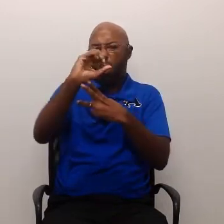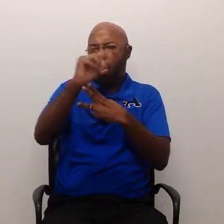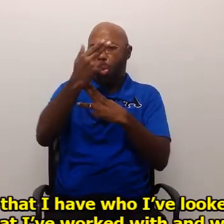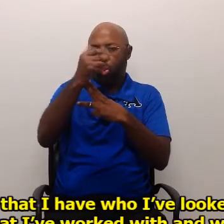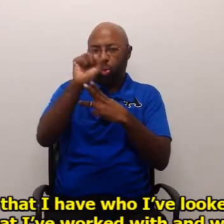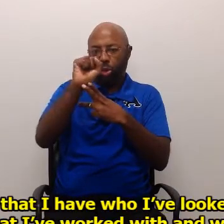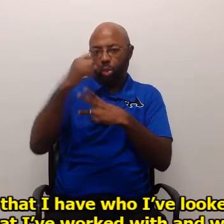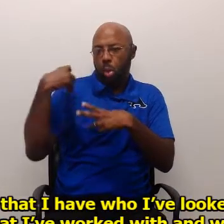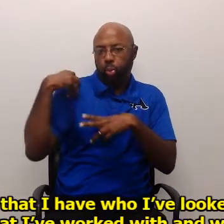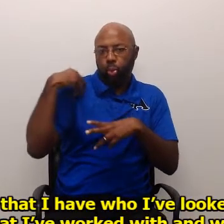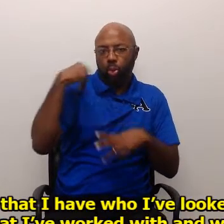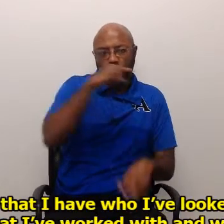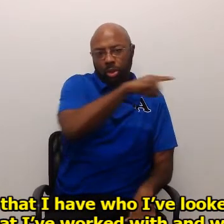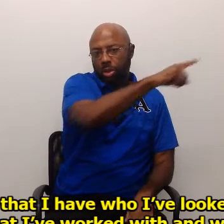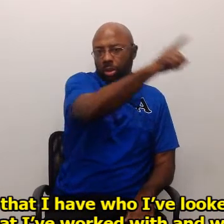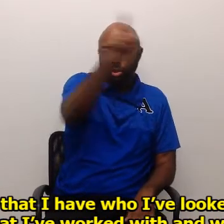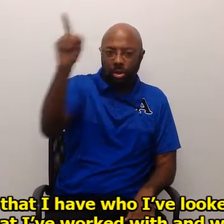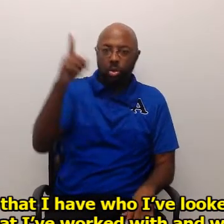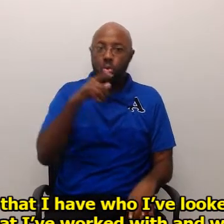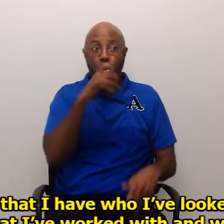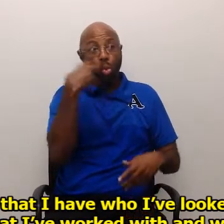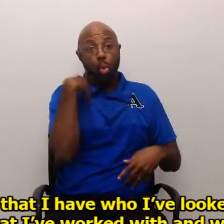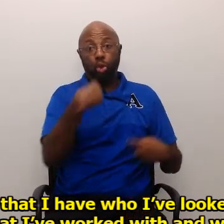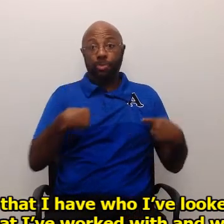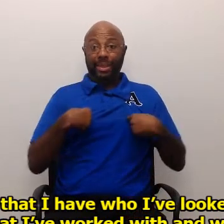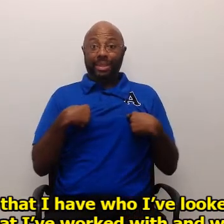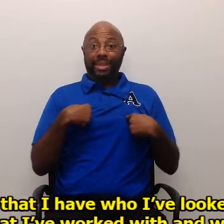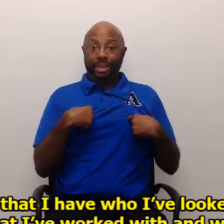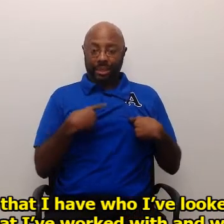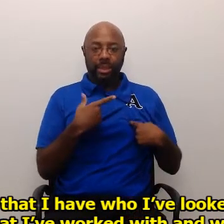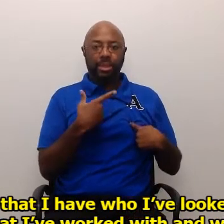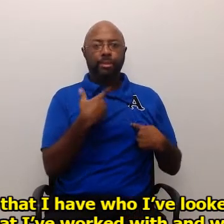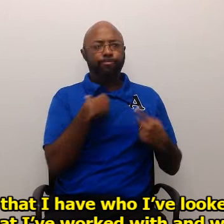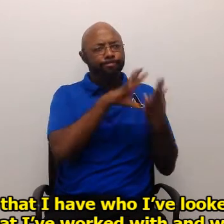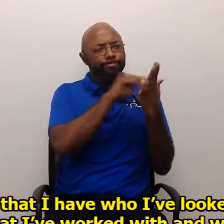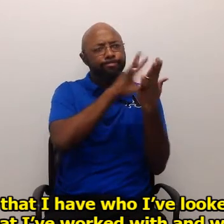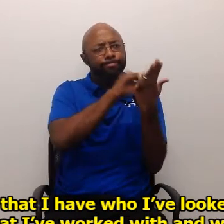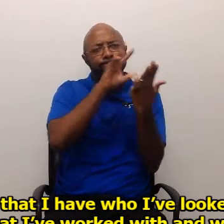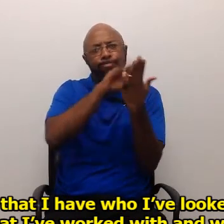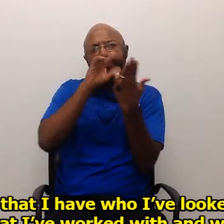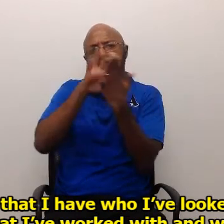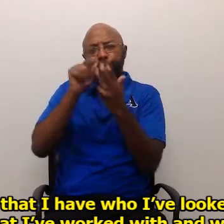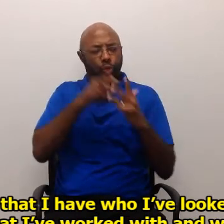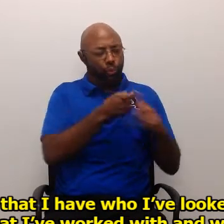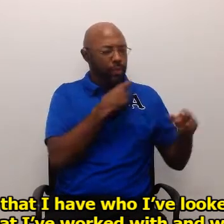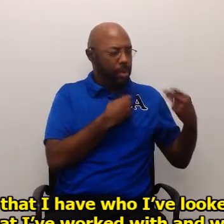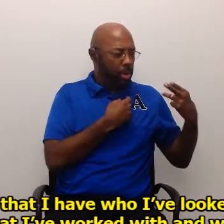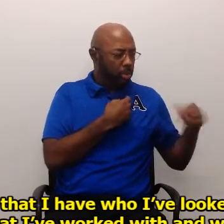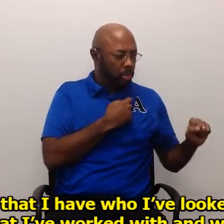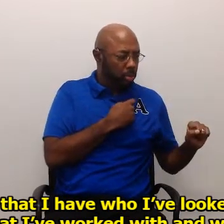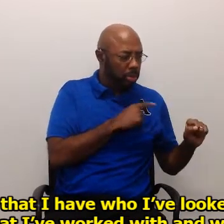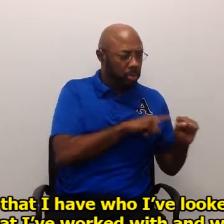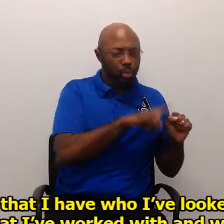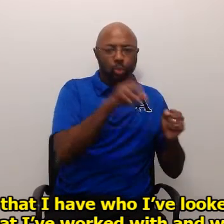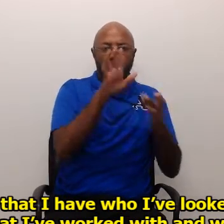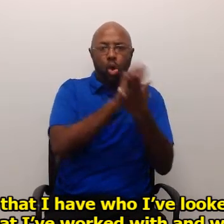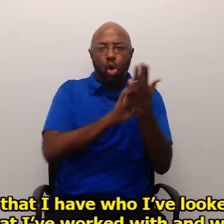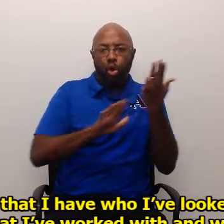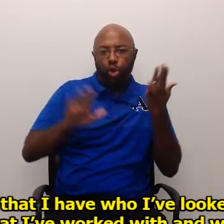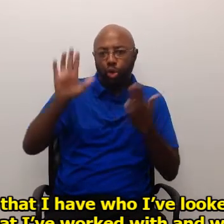The last role model that I have, who I've looked up to, is all the different coaches that I've worked with